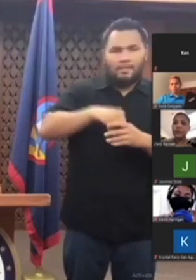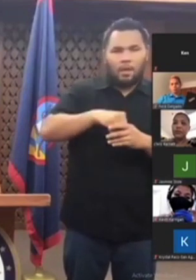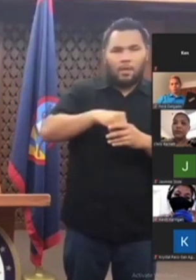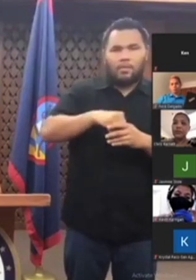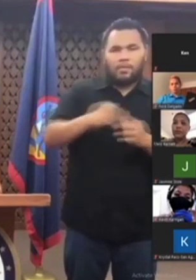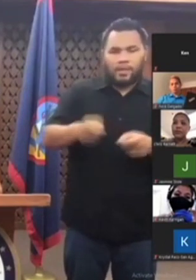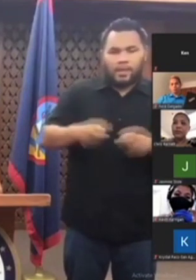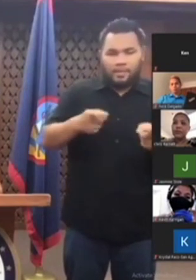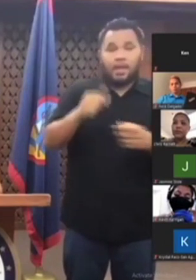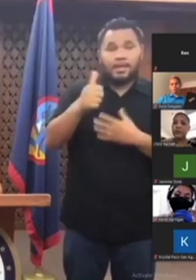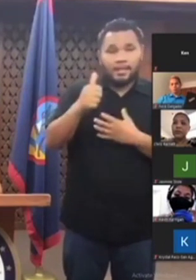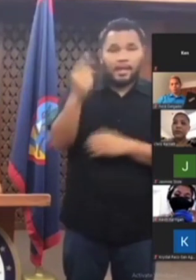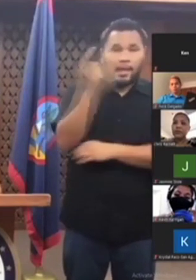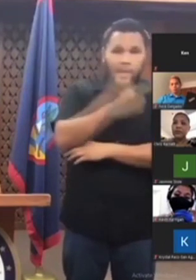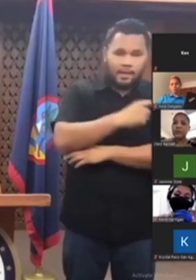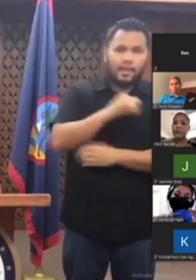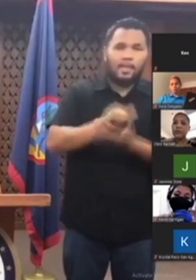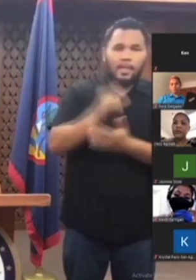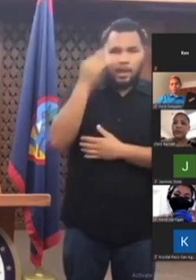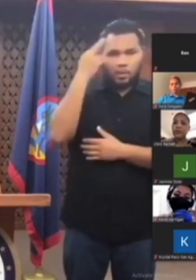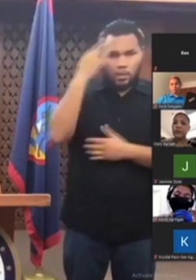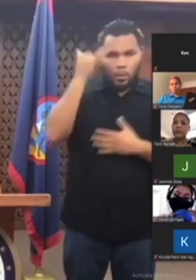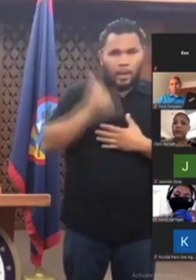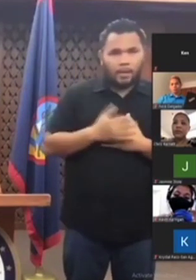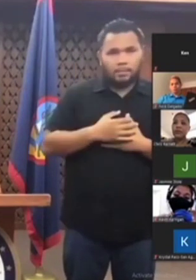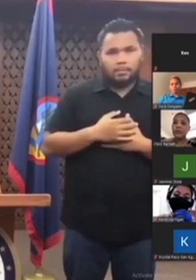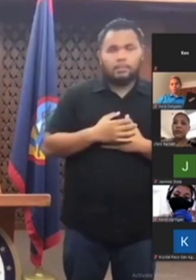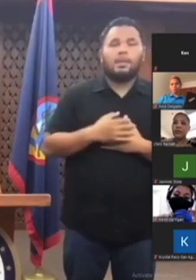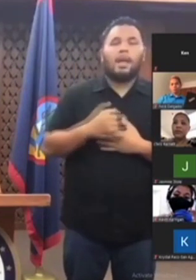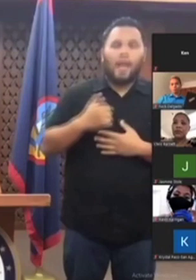days. And so that is the reason why I will